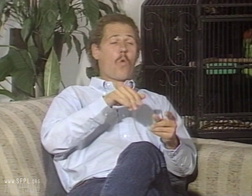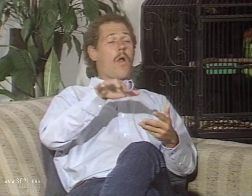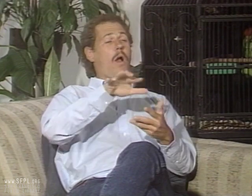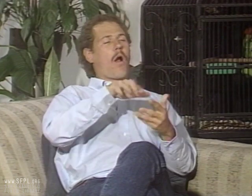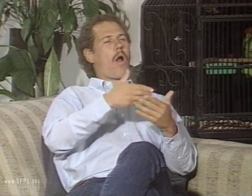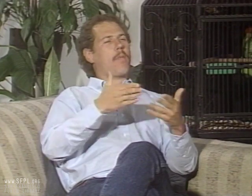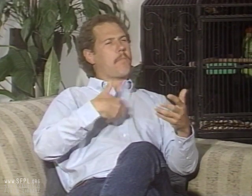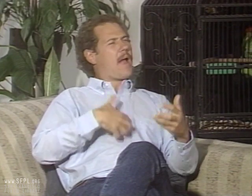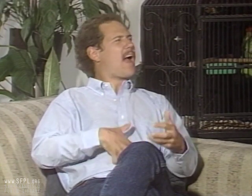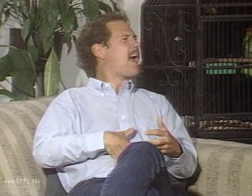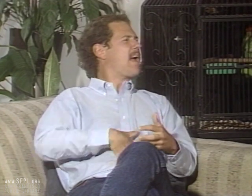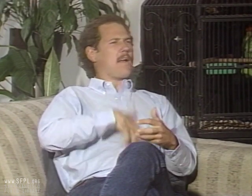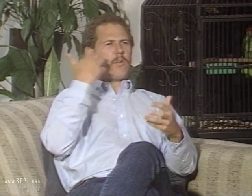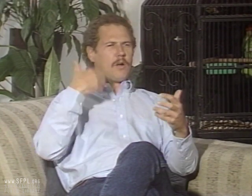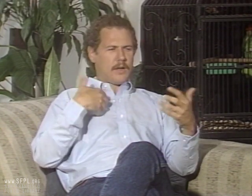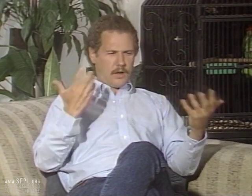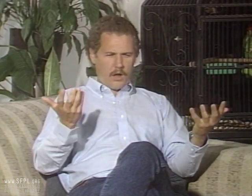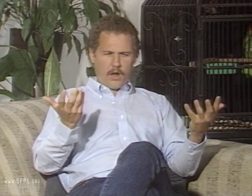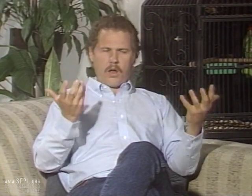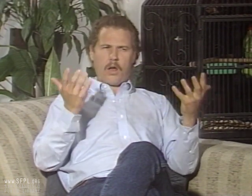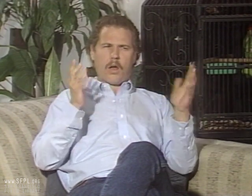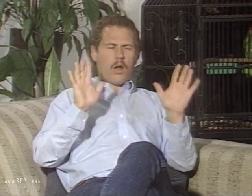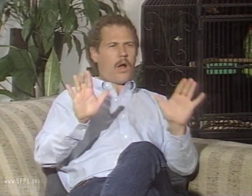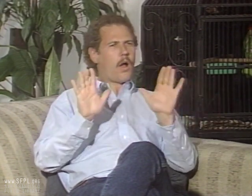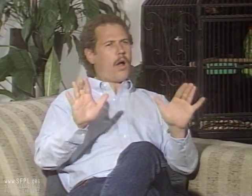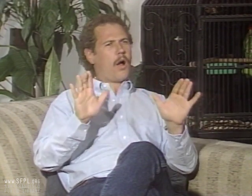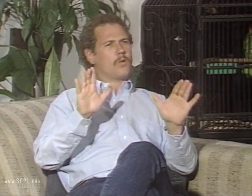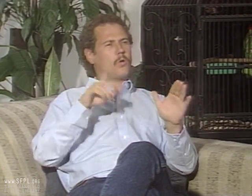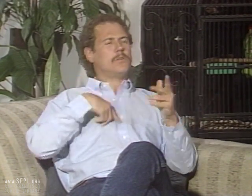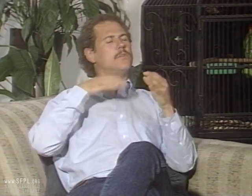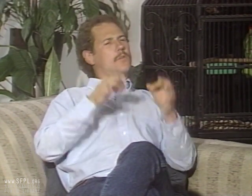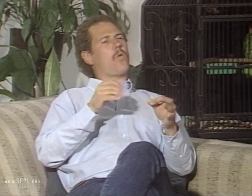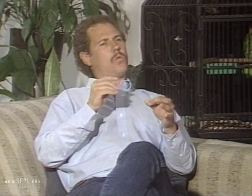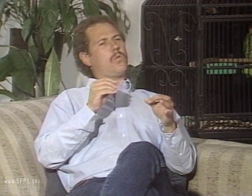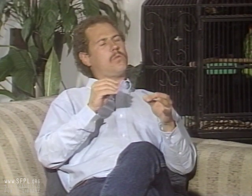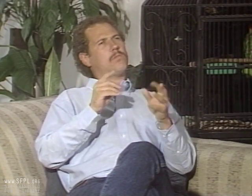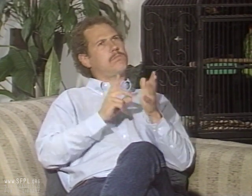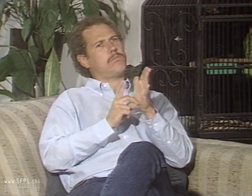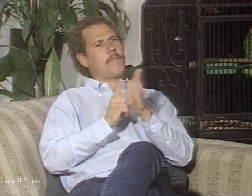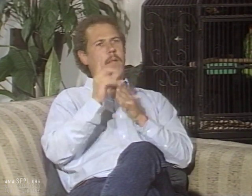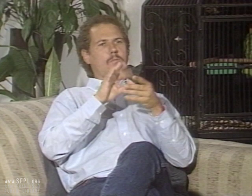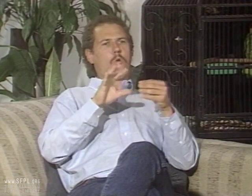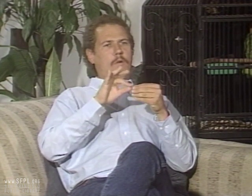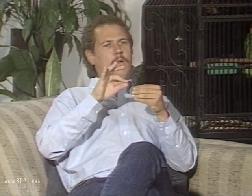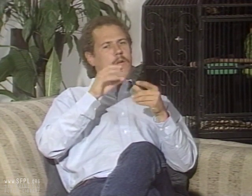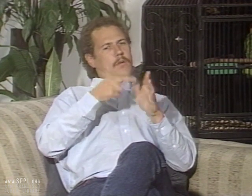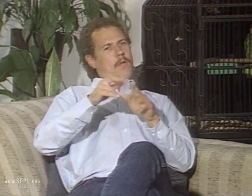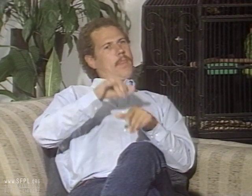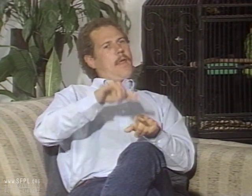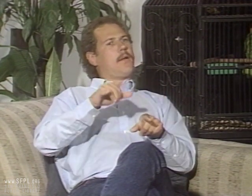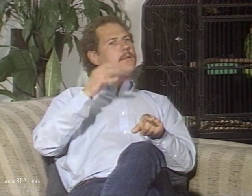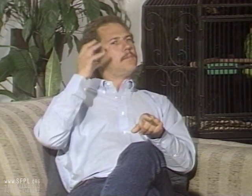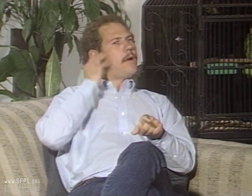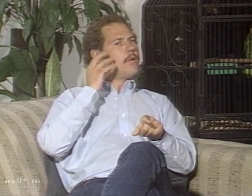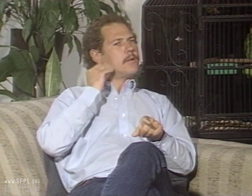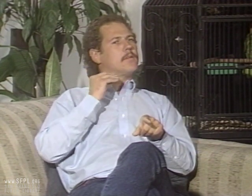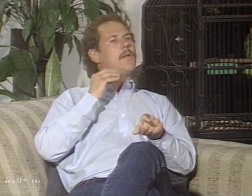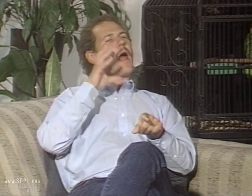they did is comparable to parents subjecting black children to experiments in the uncertain hope of making their kids white.